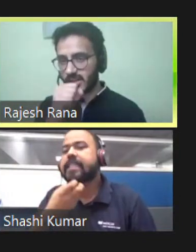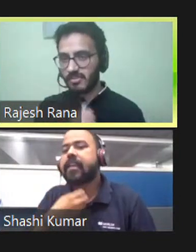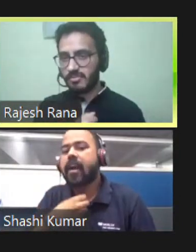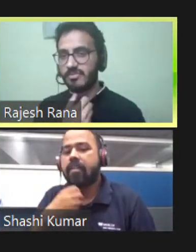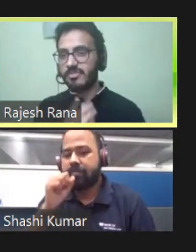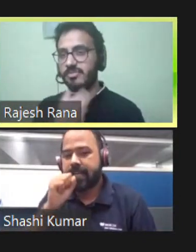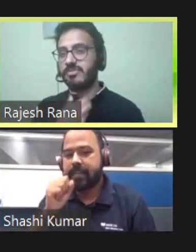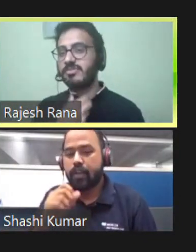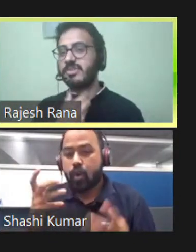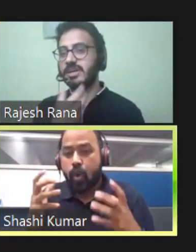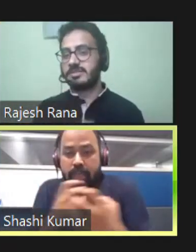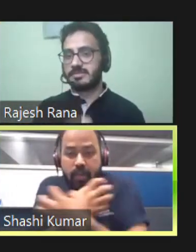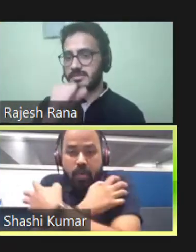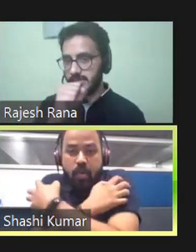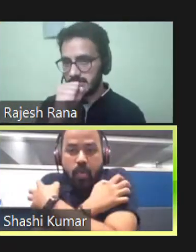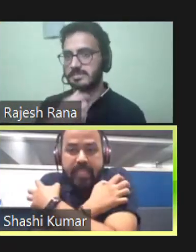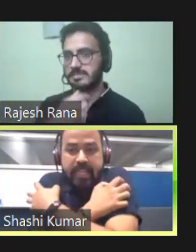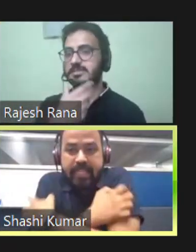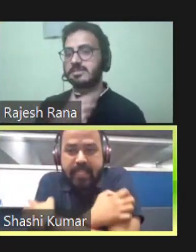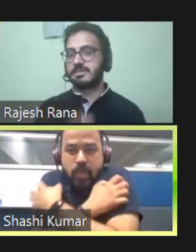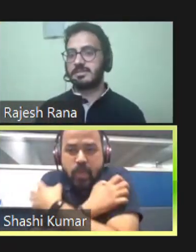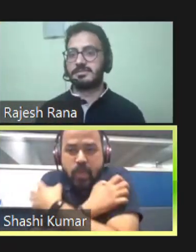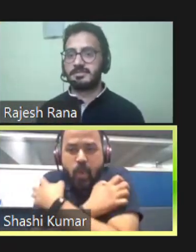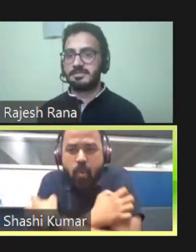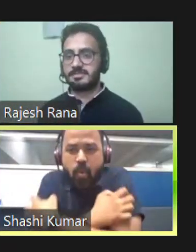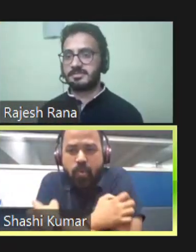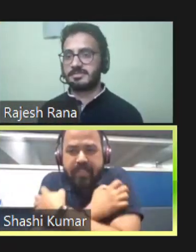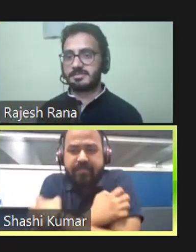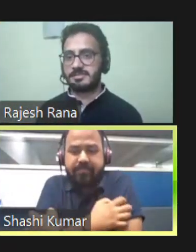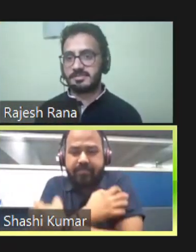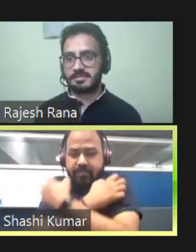isn't cough, right? Cold is like this.